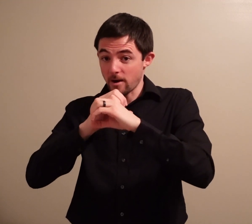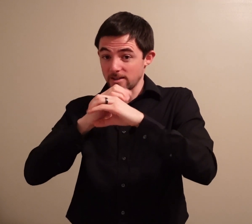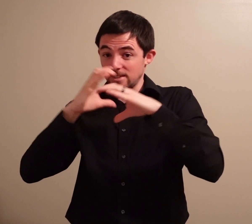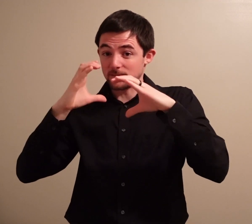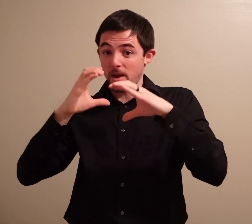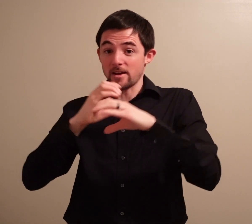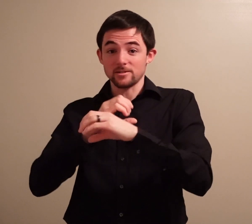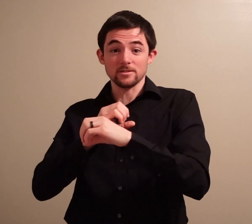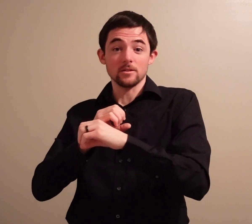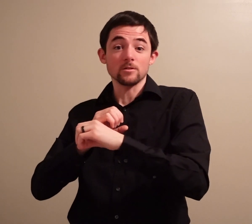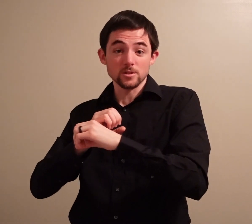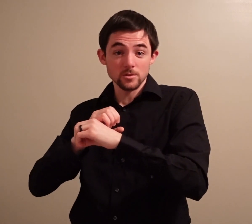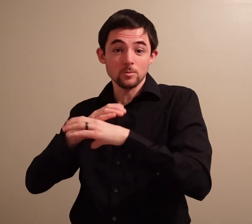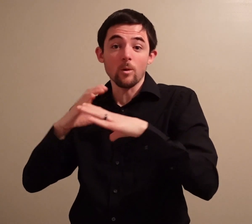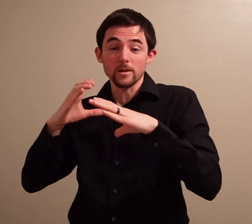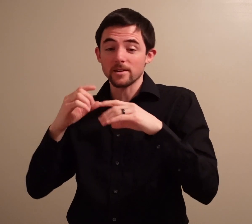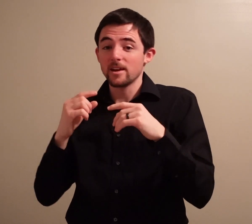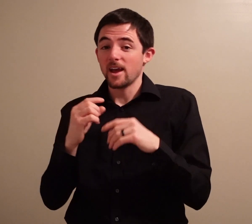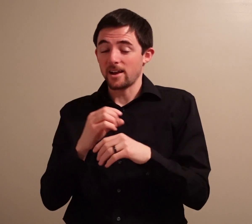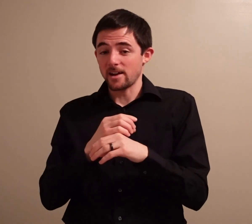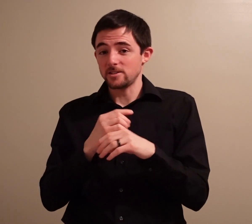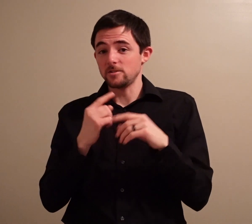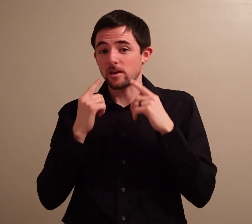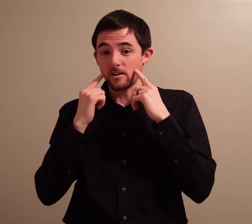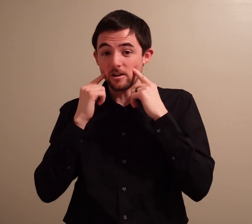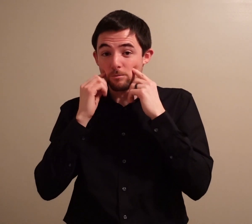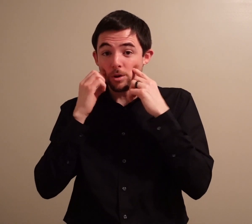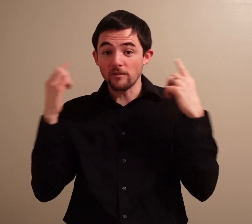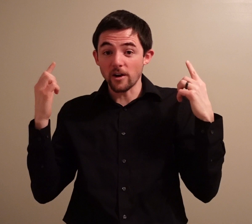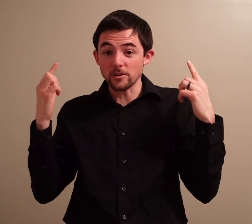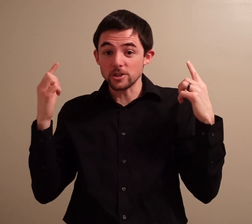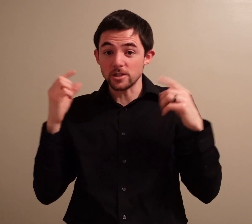has expanded or swollen. And as you do that, you're going to puff out your cheeks.